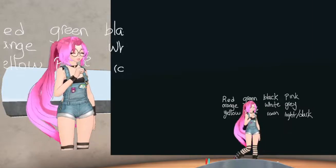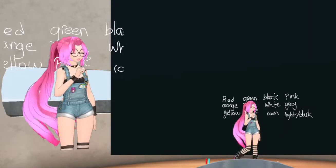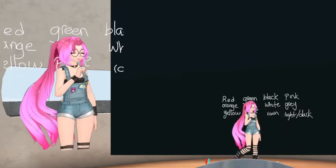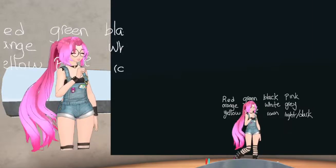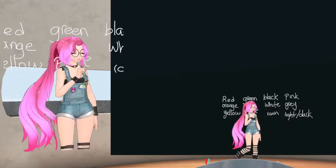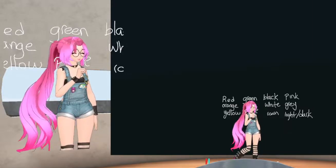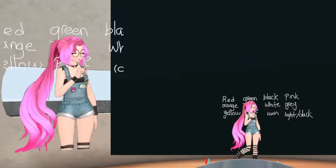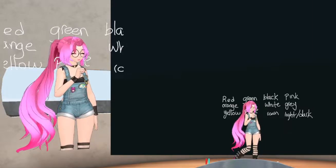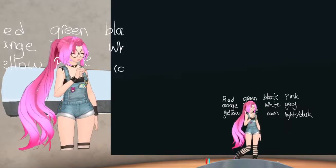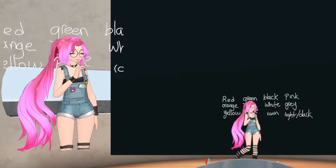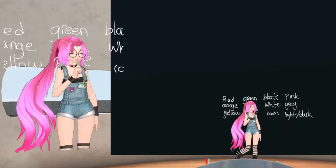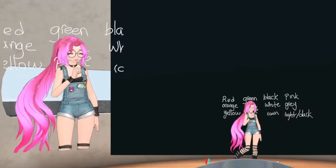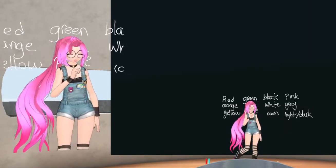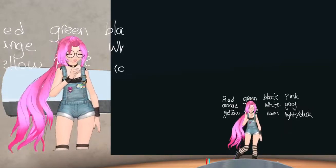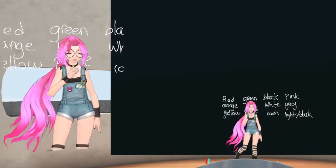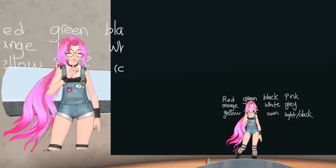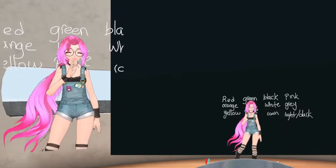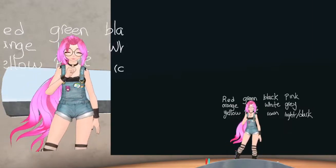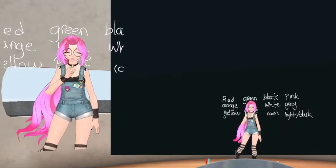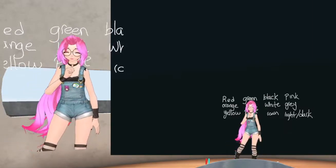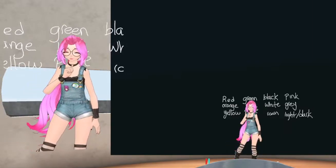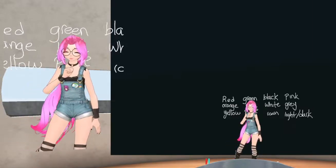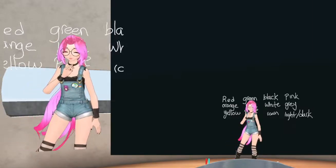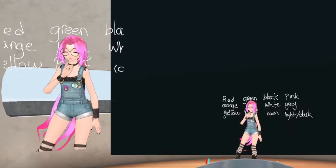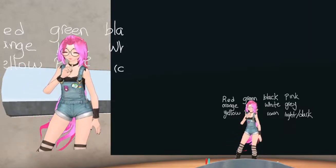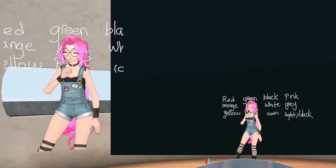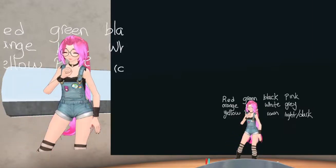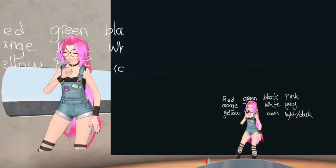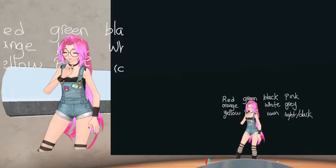the juice out of the orange.